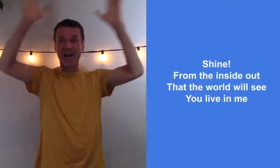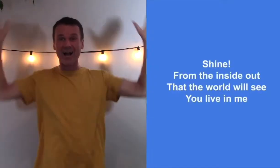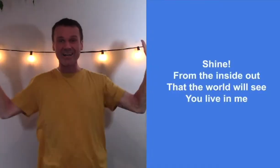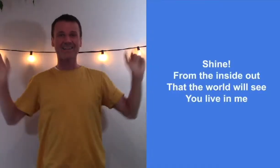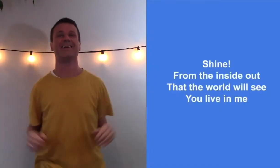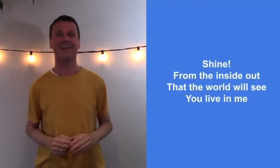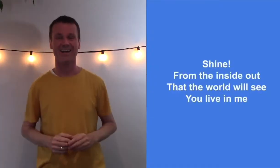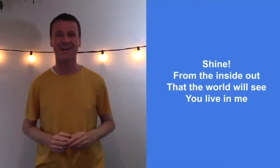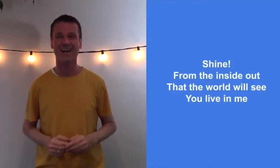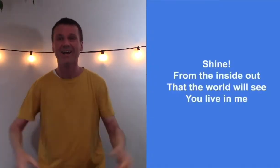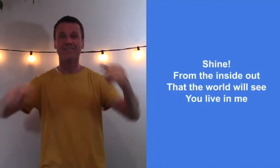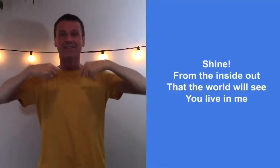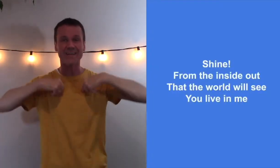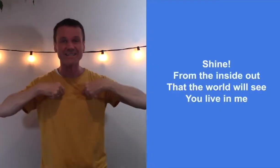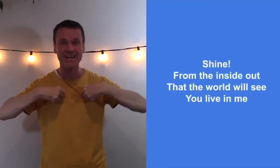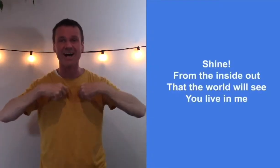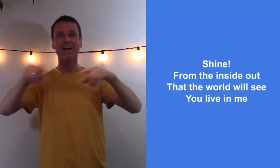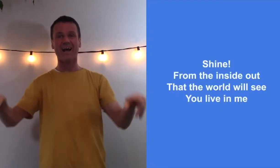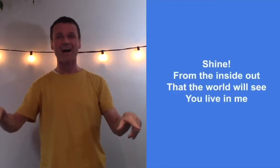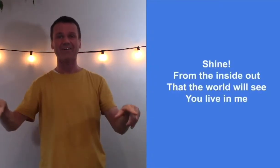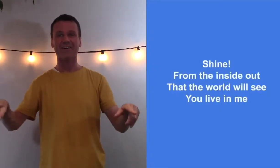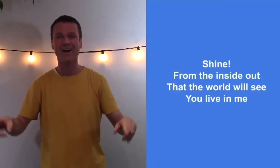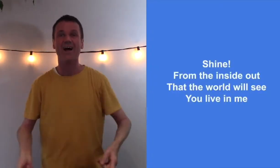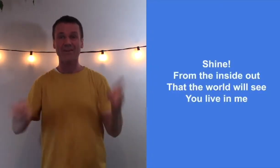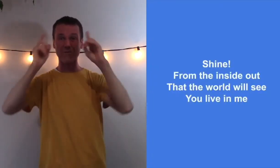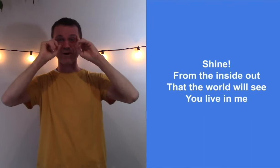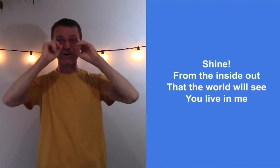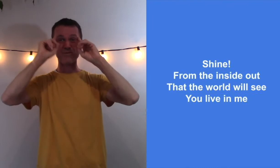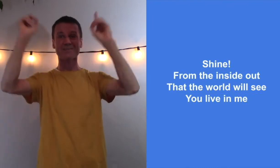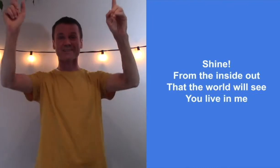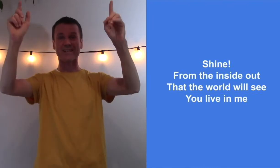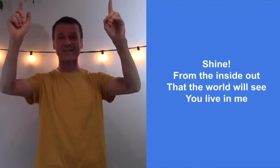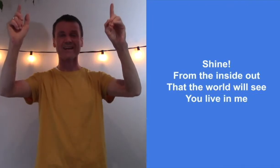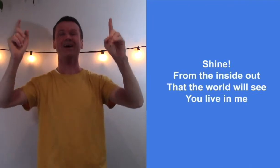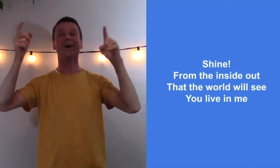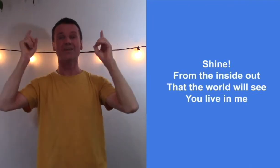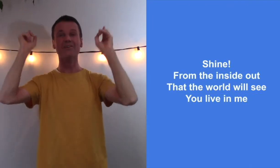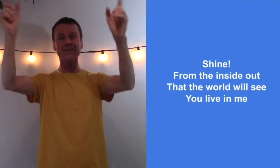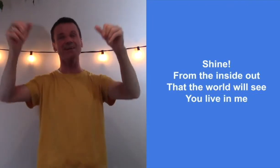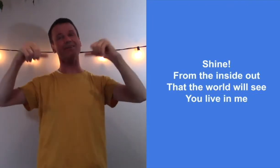Shine from the inside out, that the world will see you live in